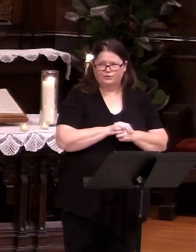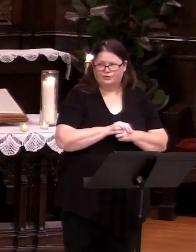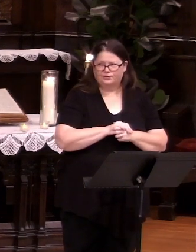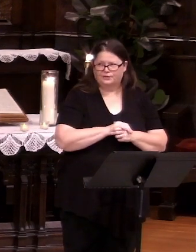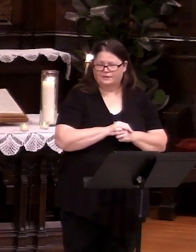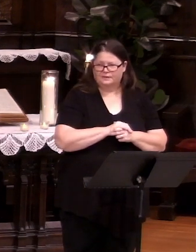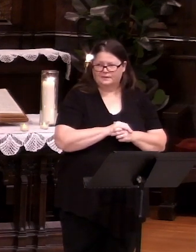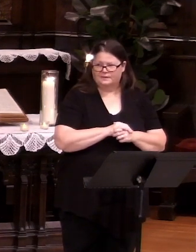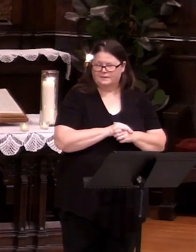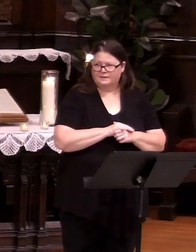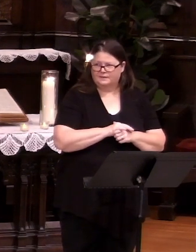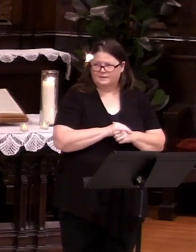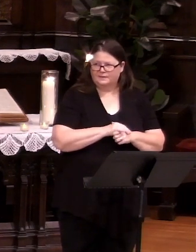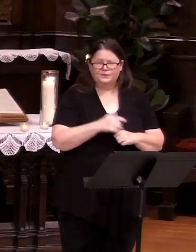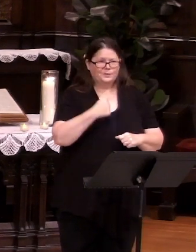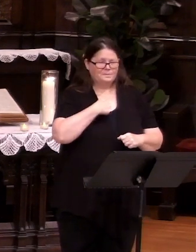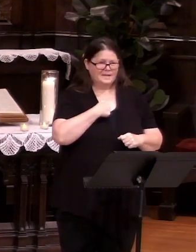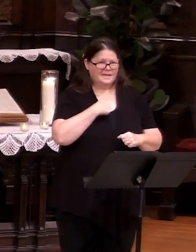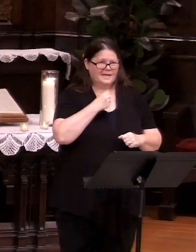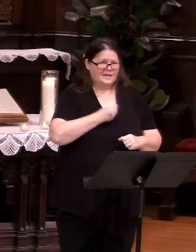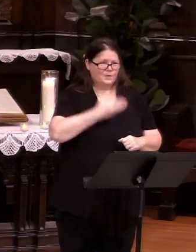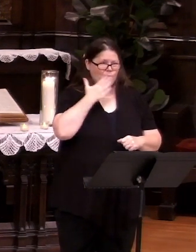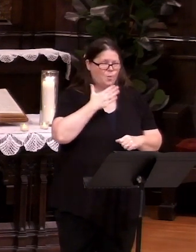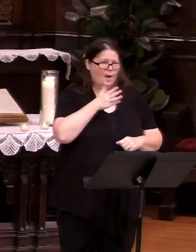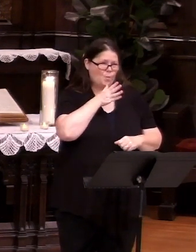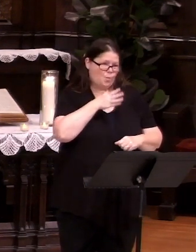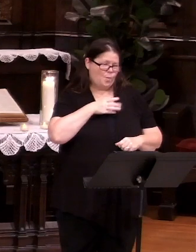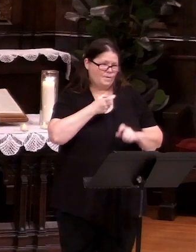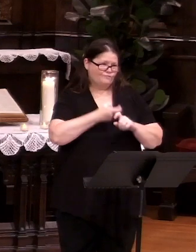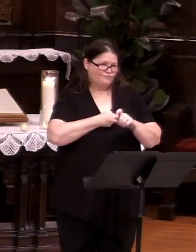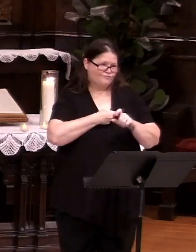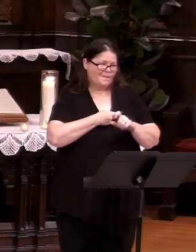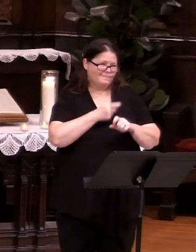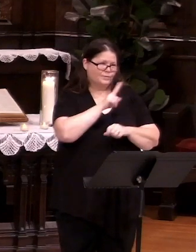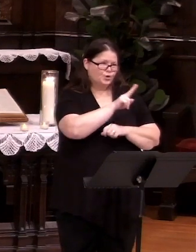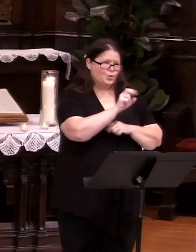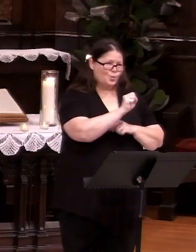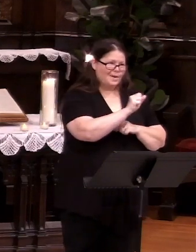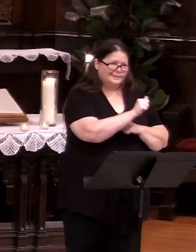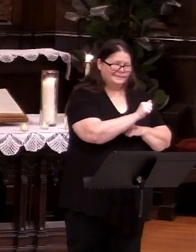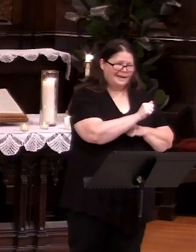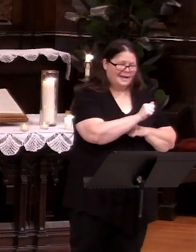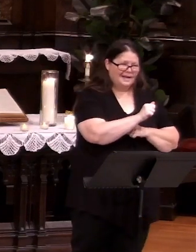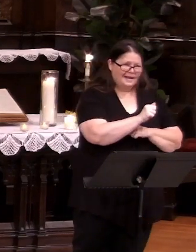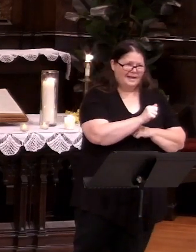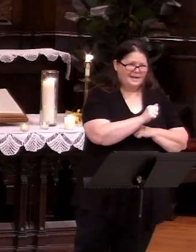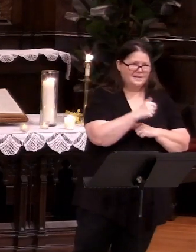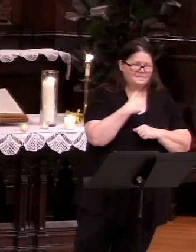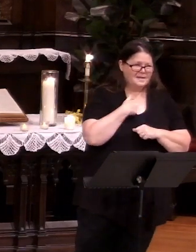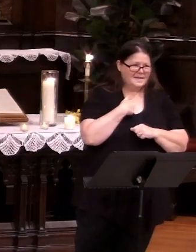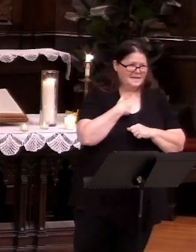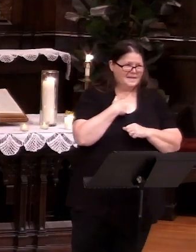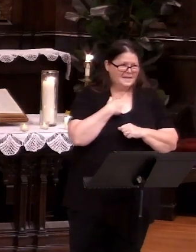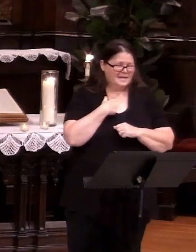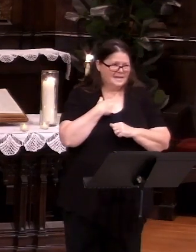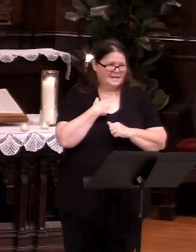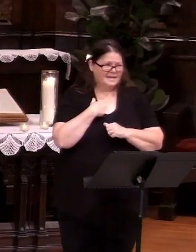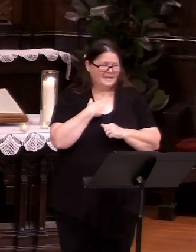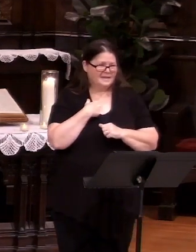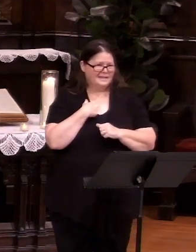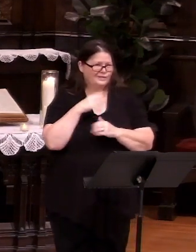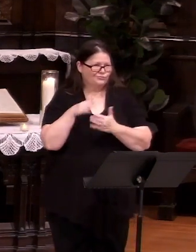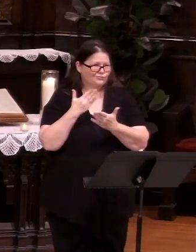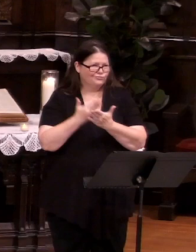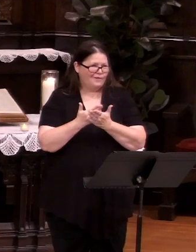how I, a white woman from the United States, thought I was going to waltz into a foreign